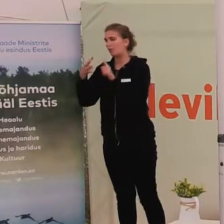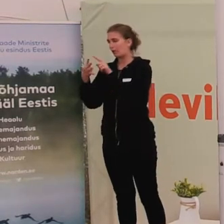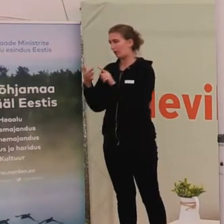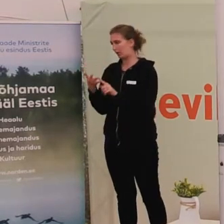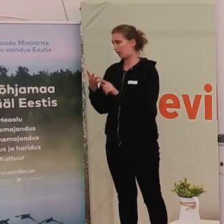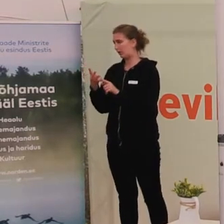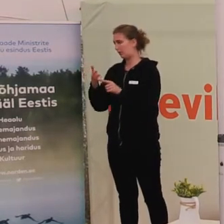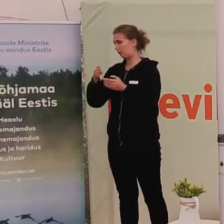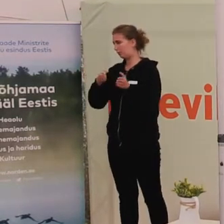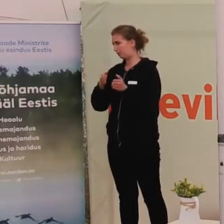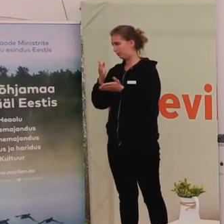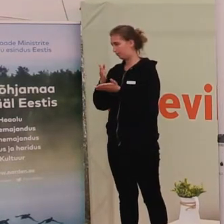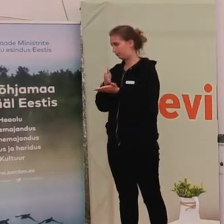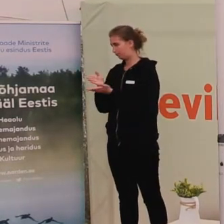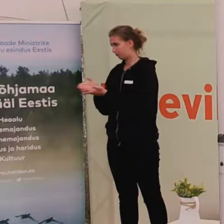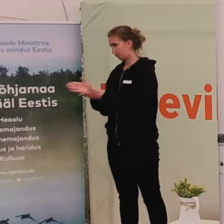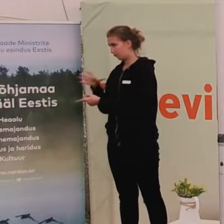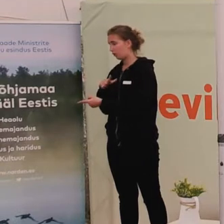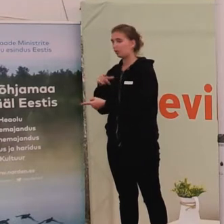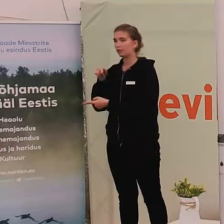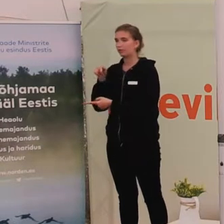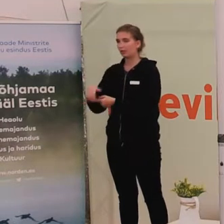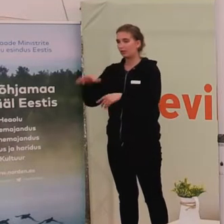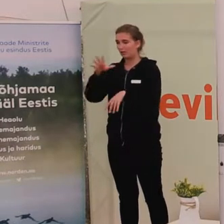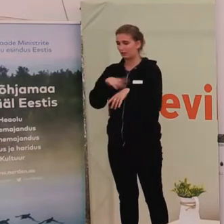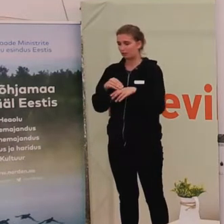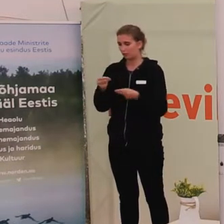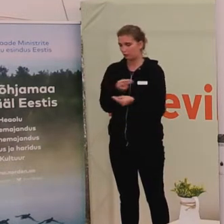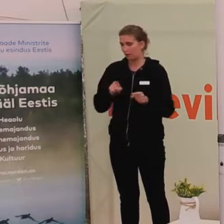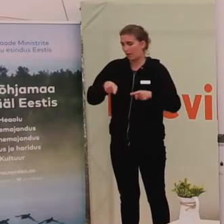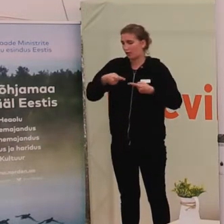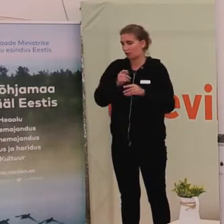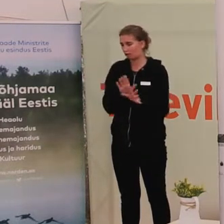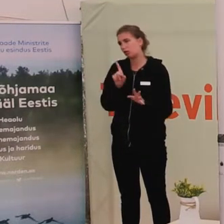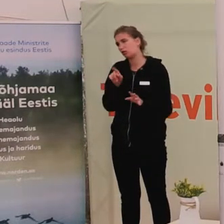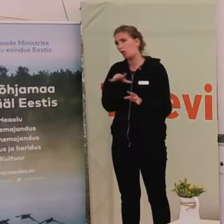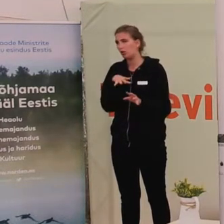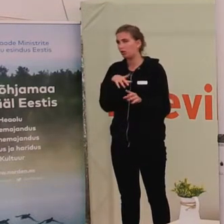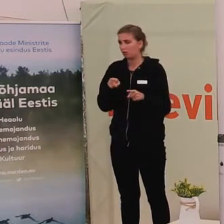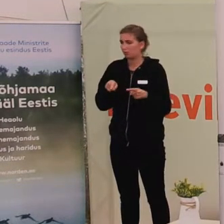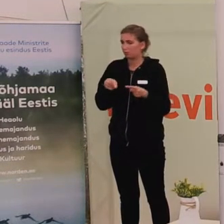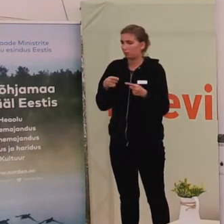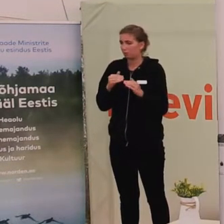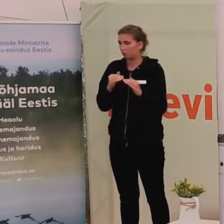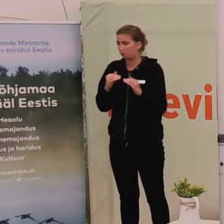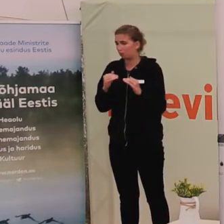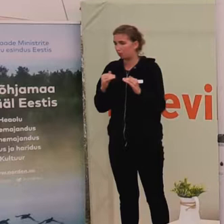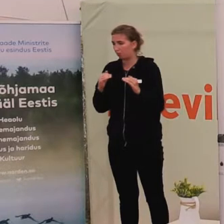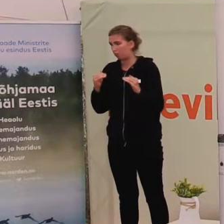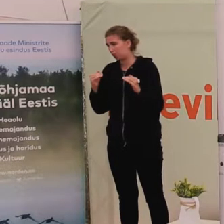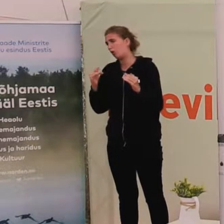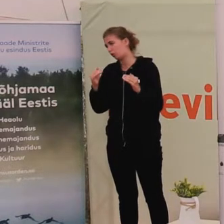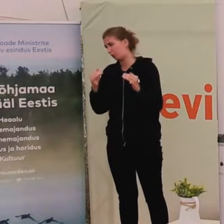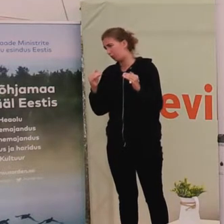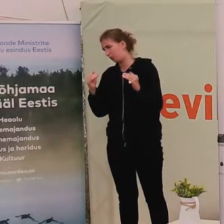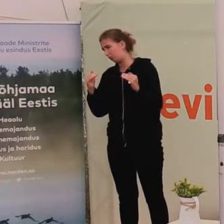the basic what they had in common was that the economy of Sweden wasn't growing, but it was staying somewhere where we are now, or some of them went a little bit back. And